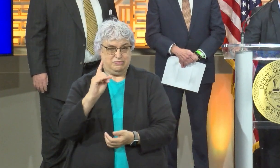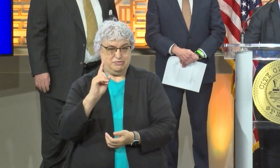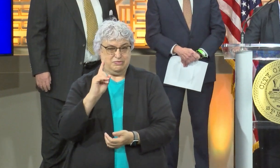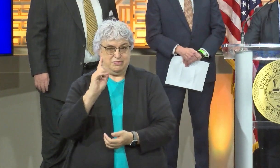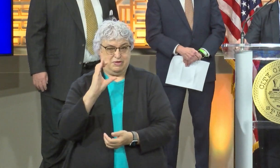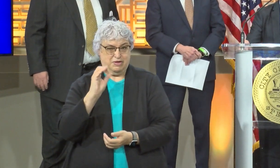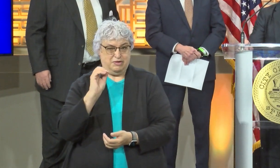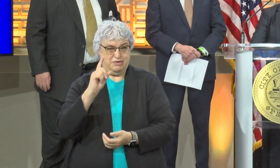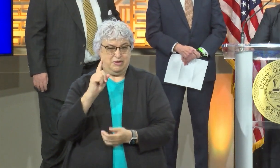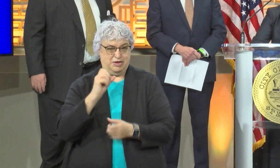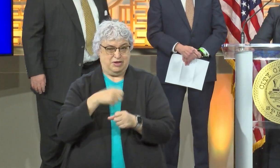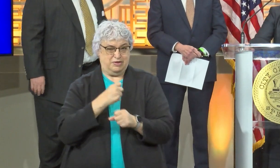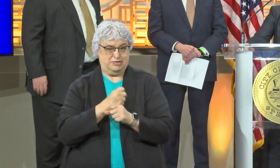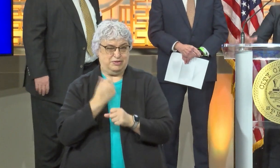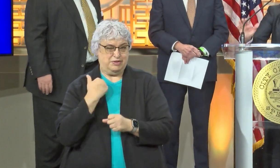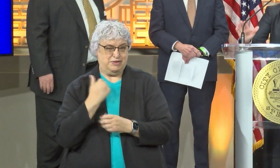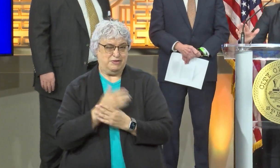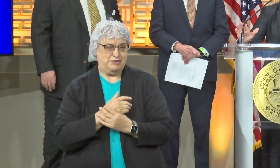the mayor.